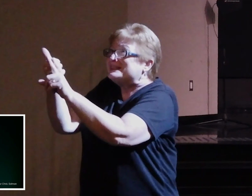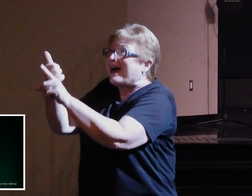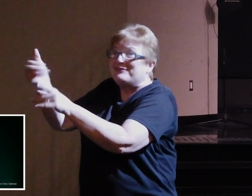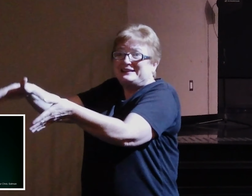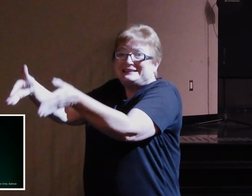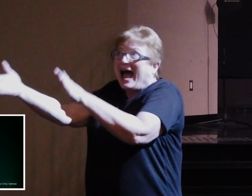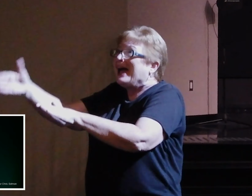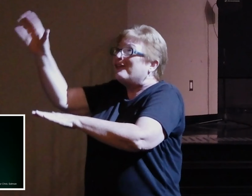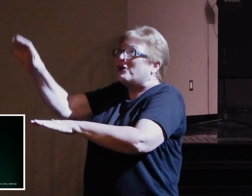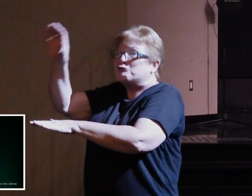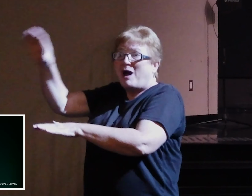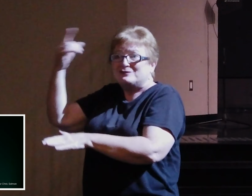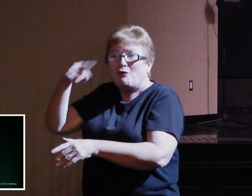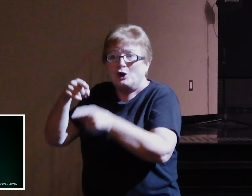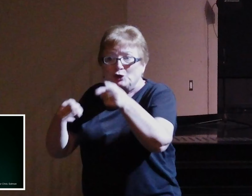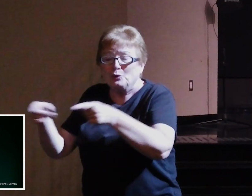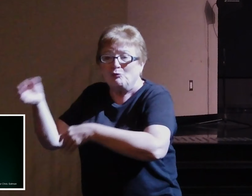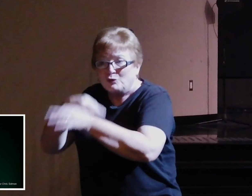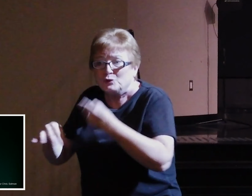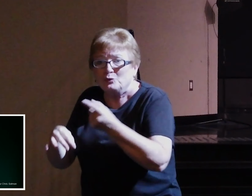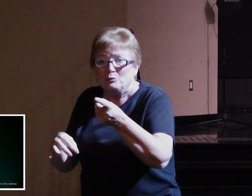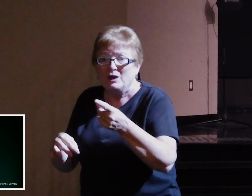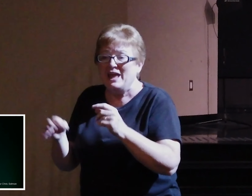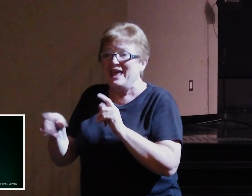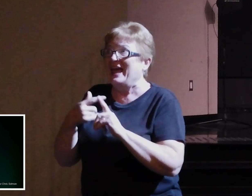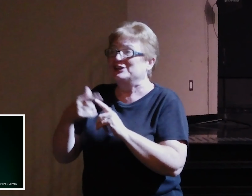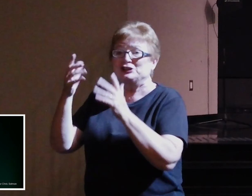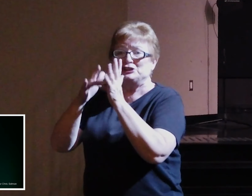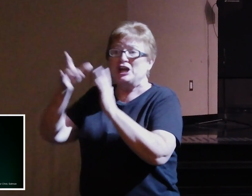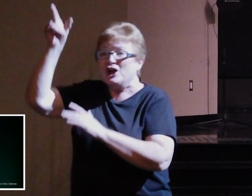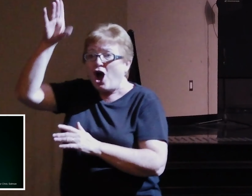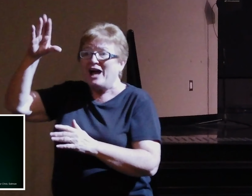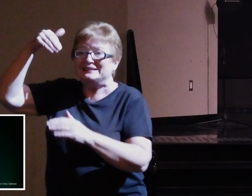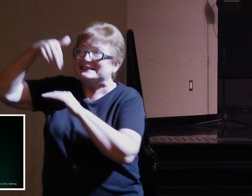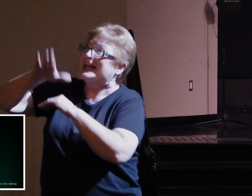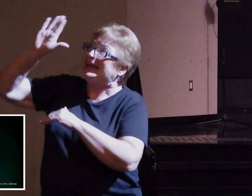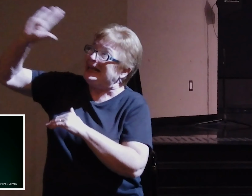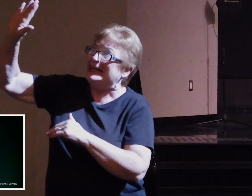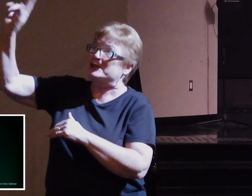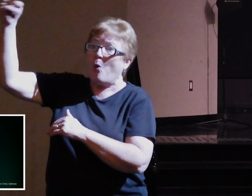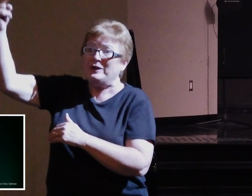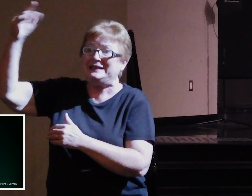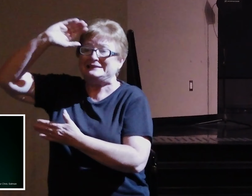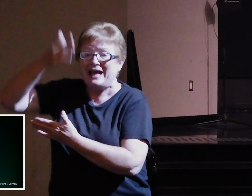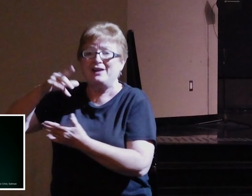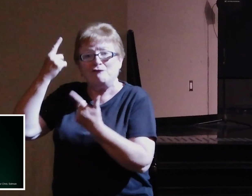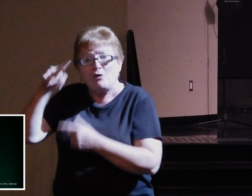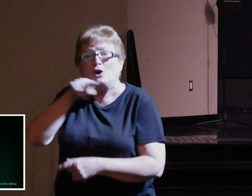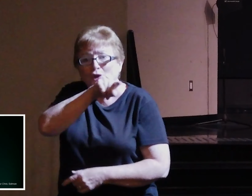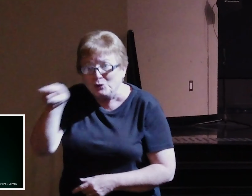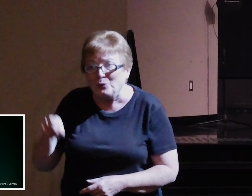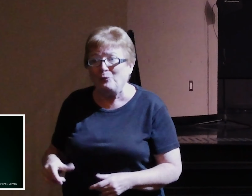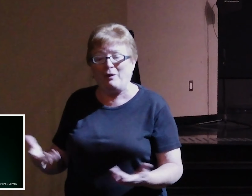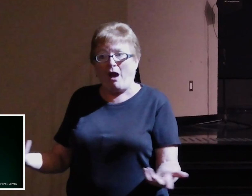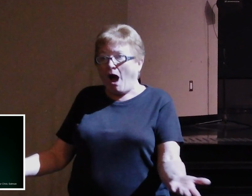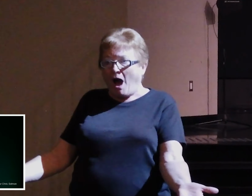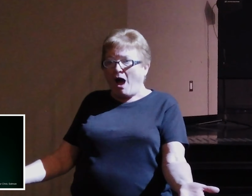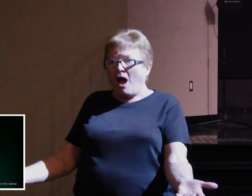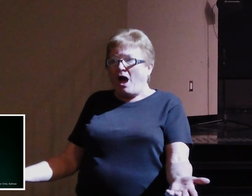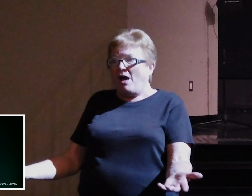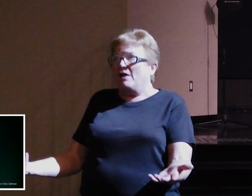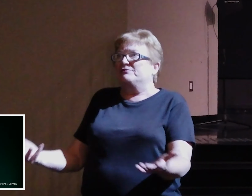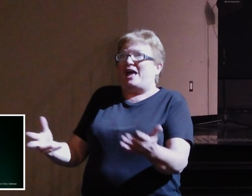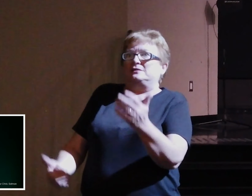God, the father sent his son for you. There literally is nothing